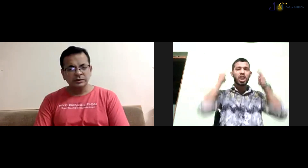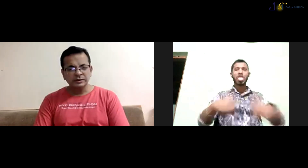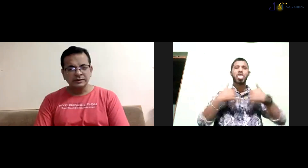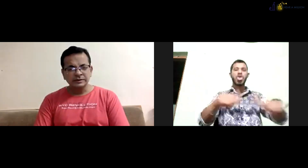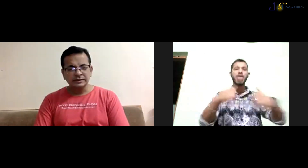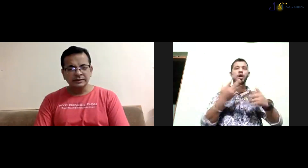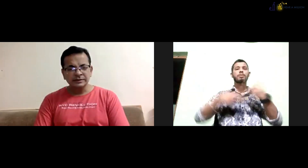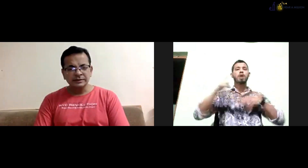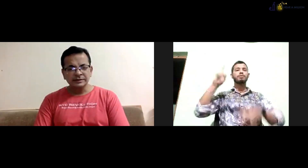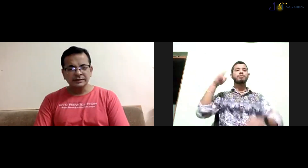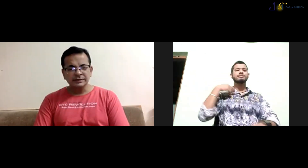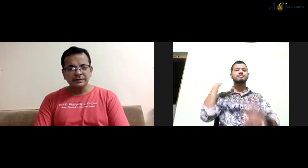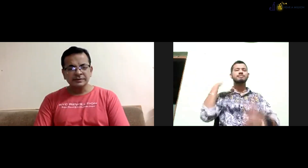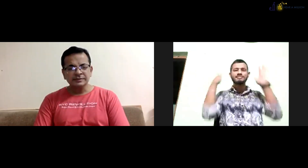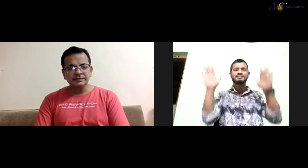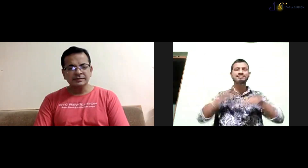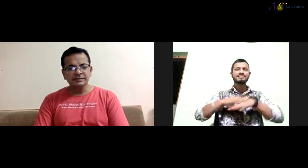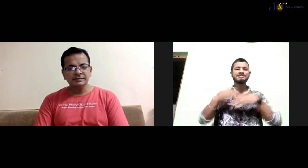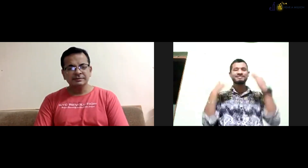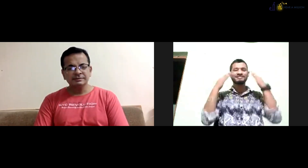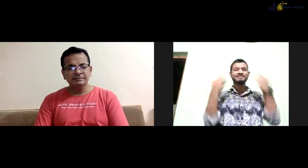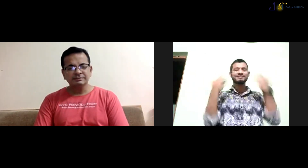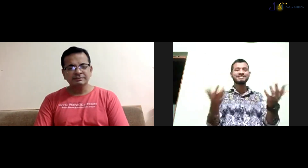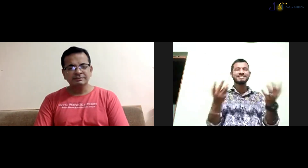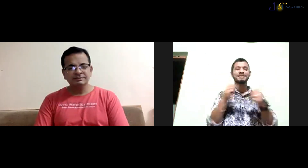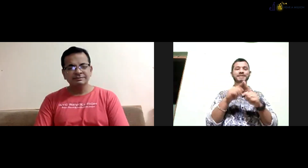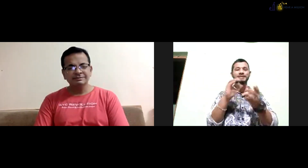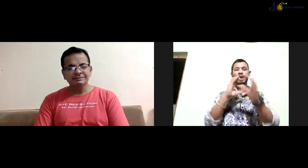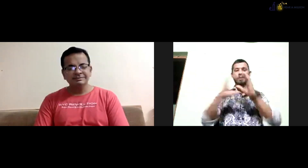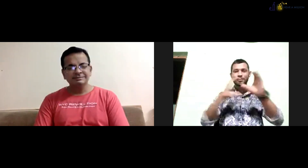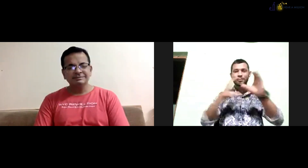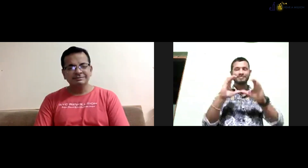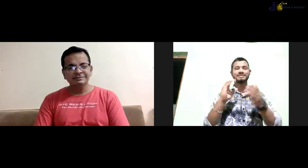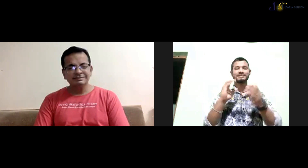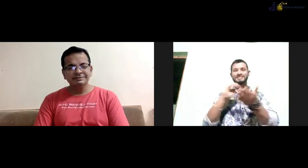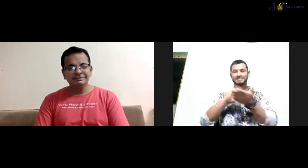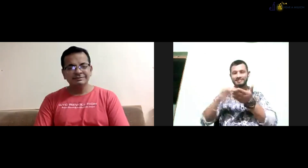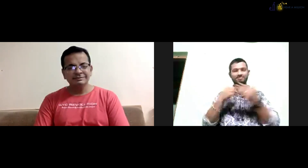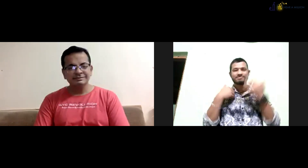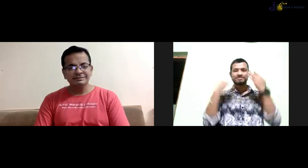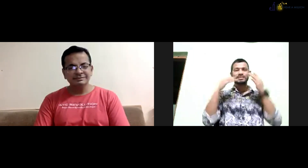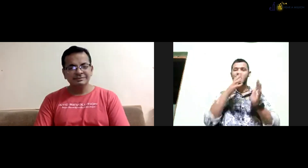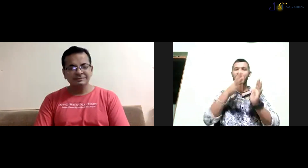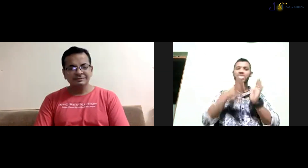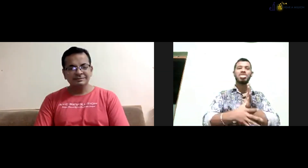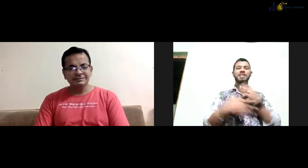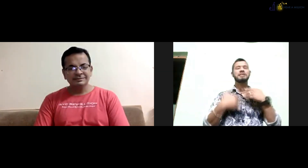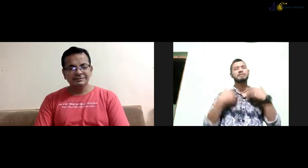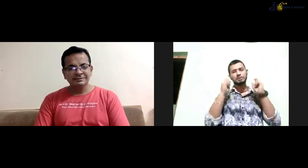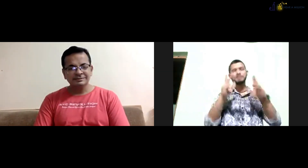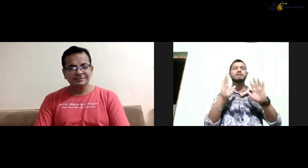whole life a deaf person. So whenever I go to school, whenever I went to school, so I've been in